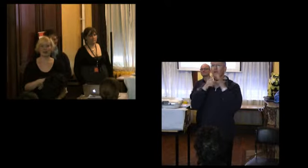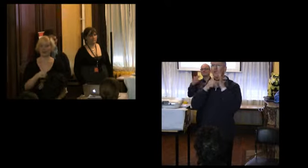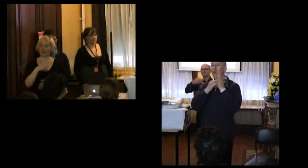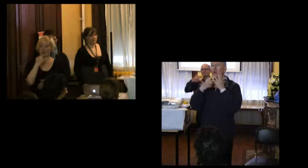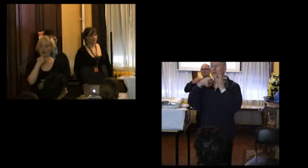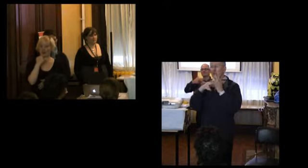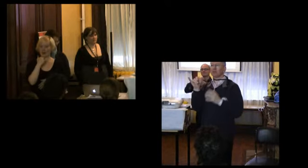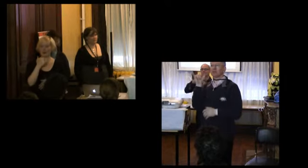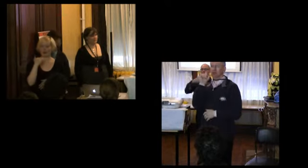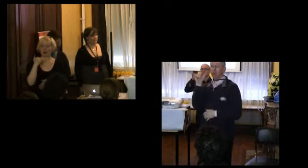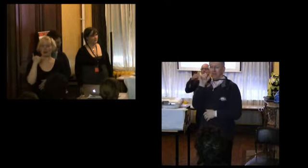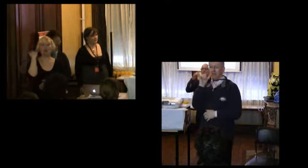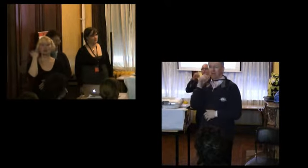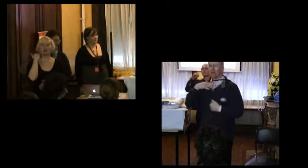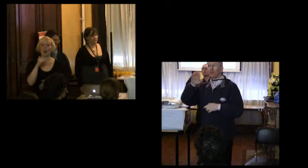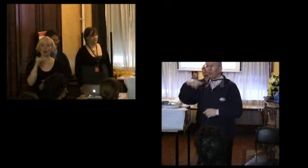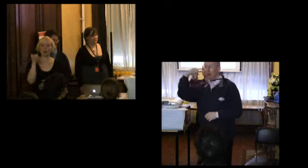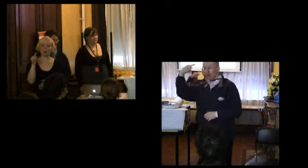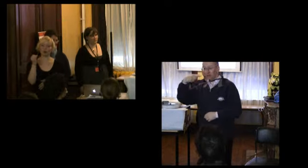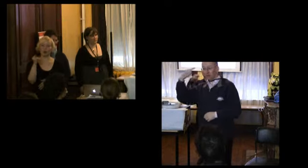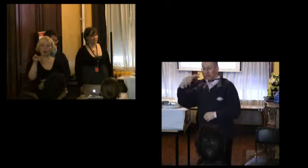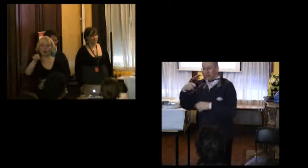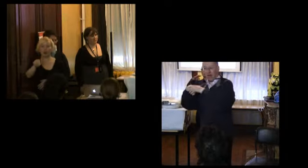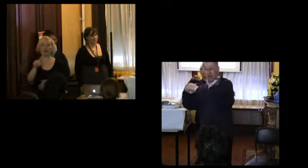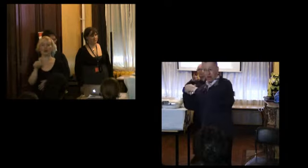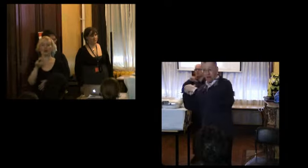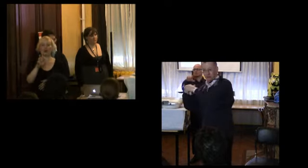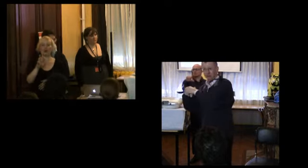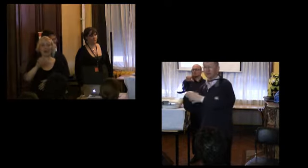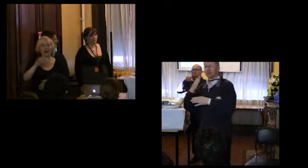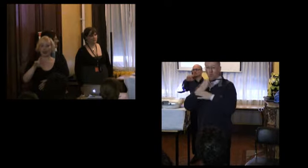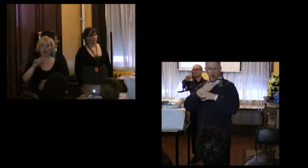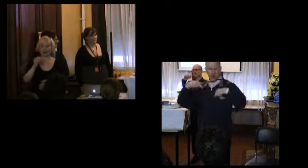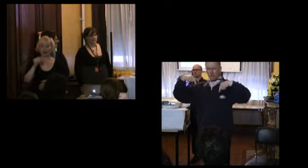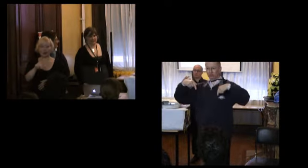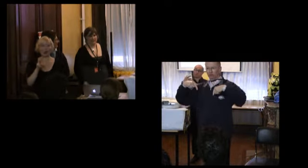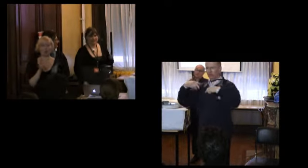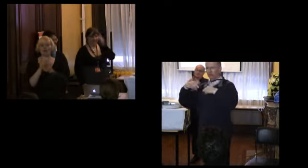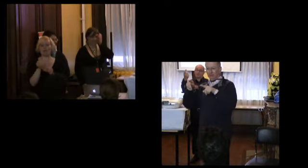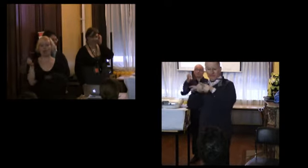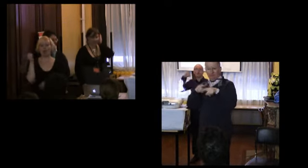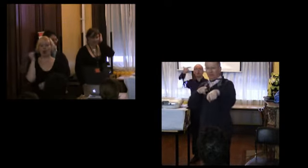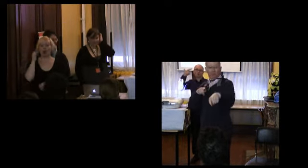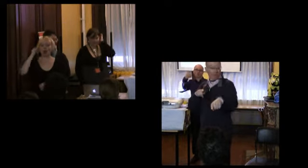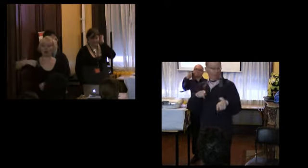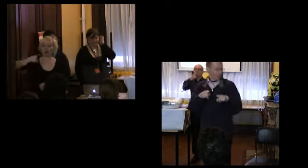My name is John Wilson. This is my sign name. I am also from London, England.